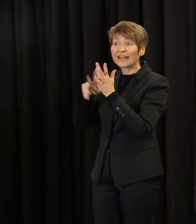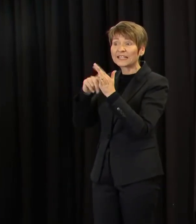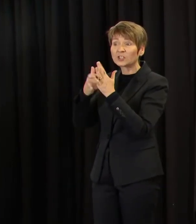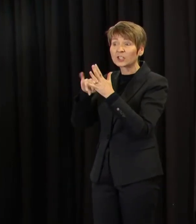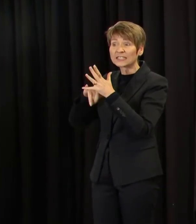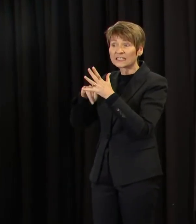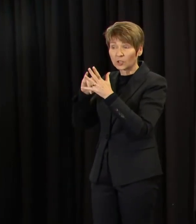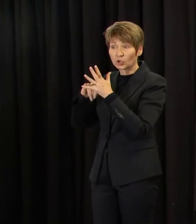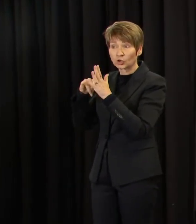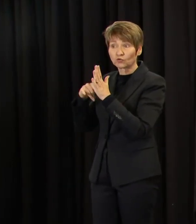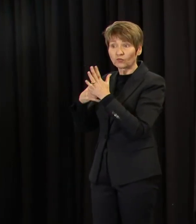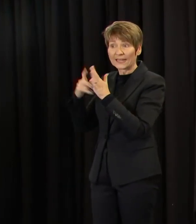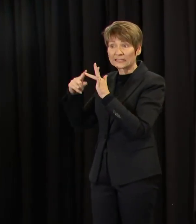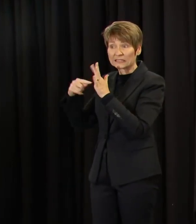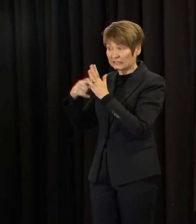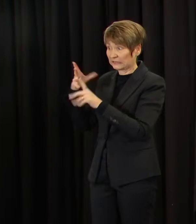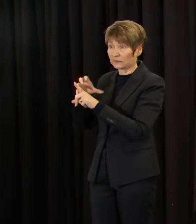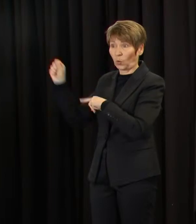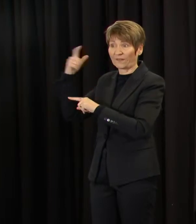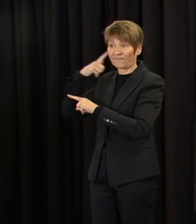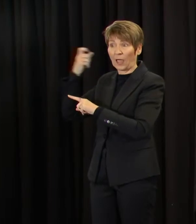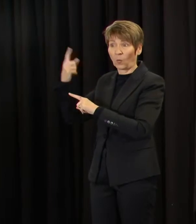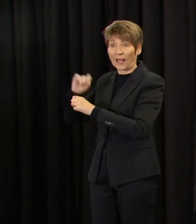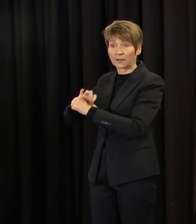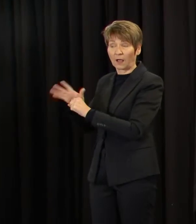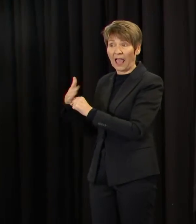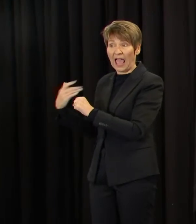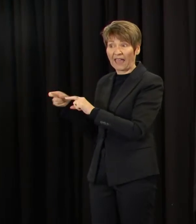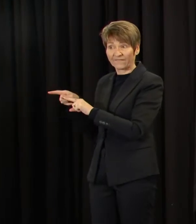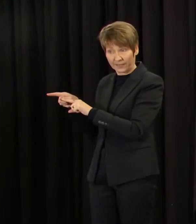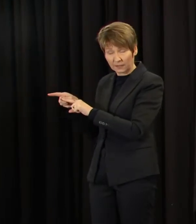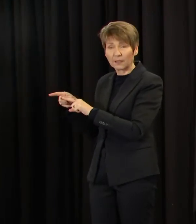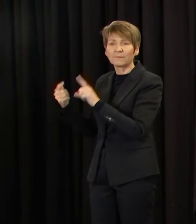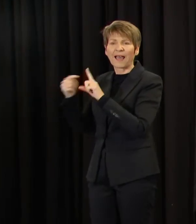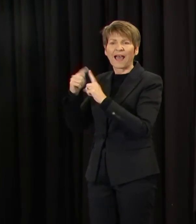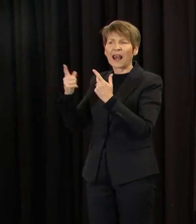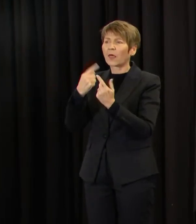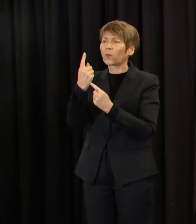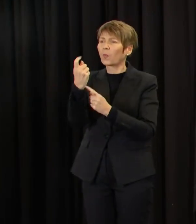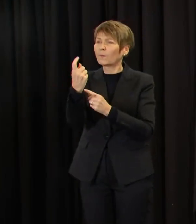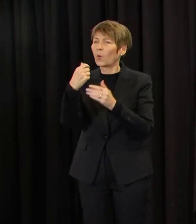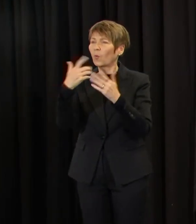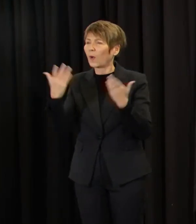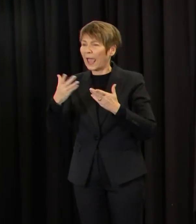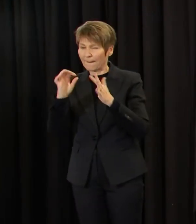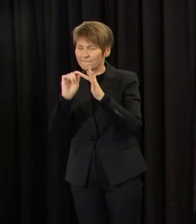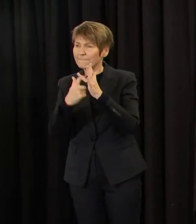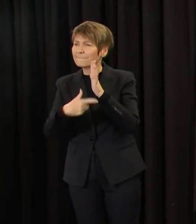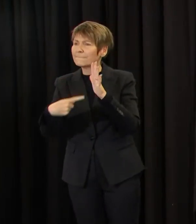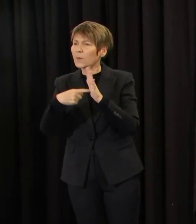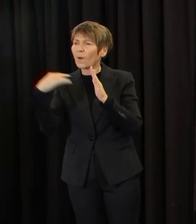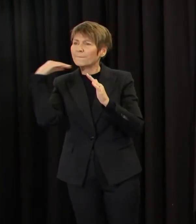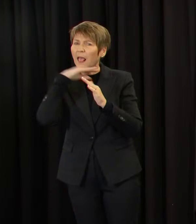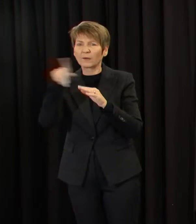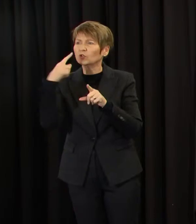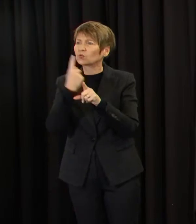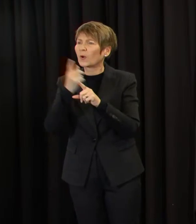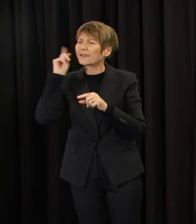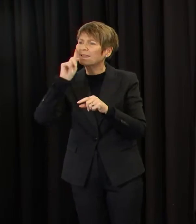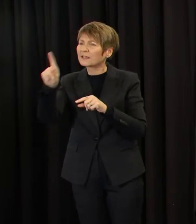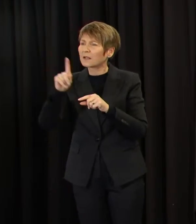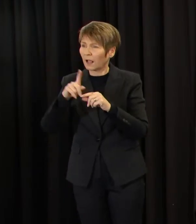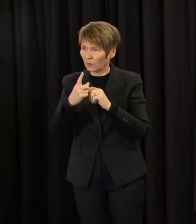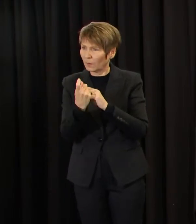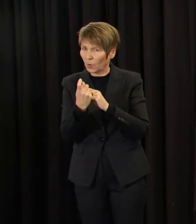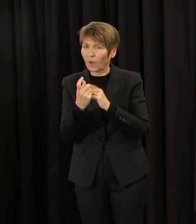our extensive Tier 2 testing program that's been ongoing. And we have 1 further case at the Port Melbourne site that we discussed yesterday. That